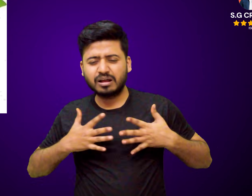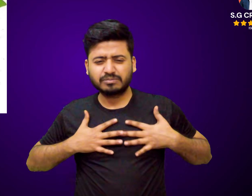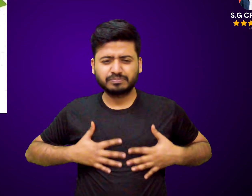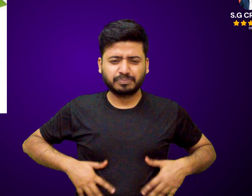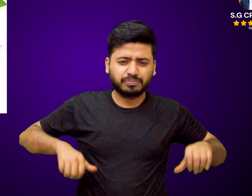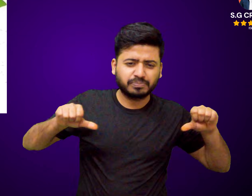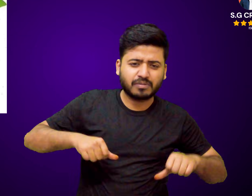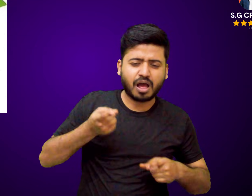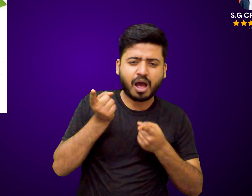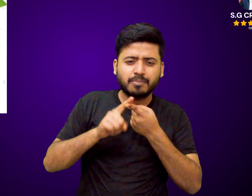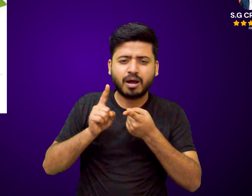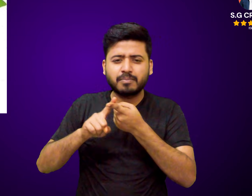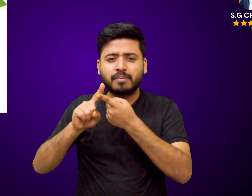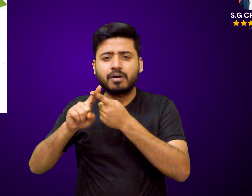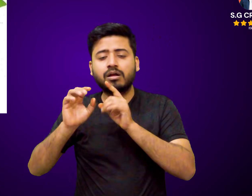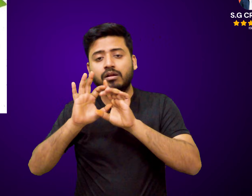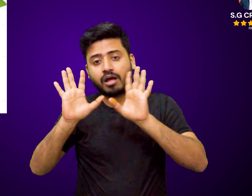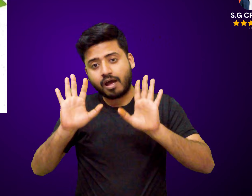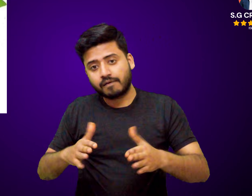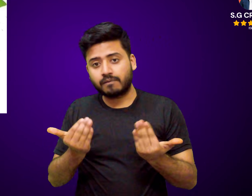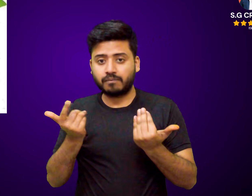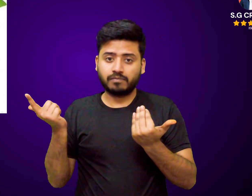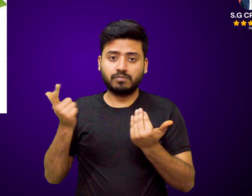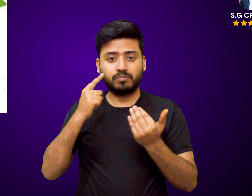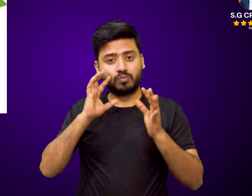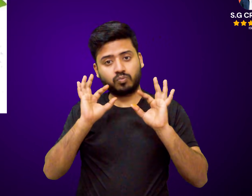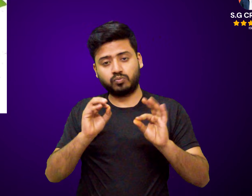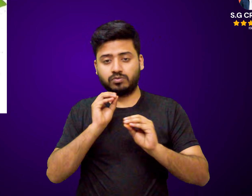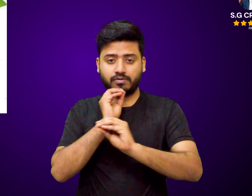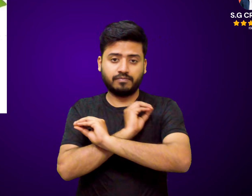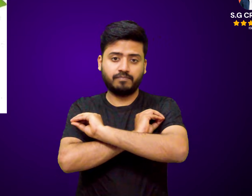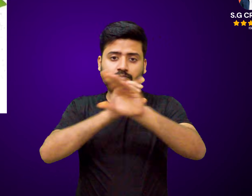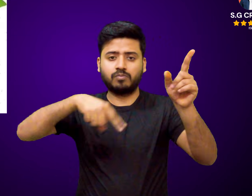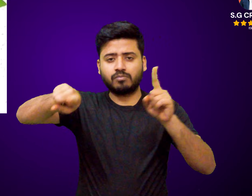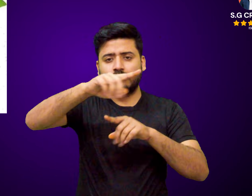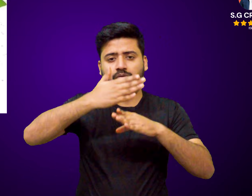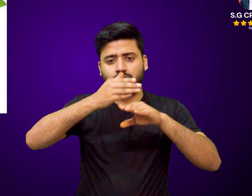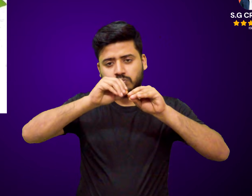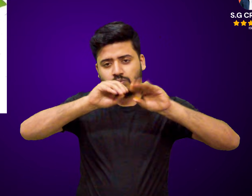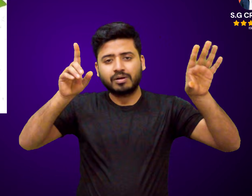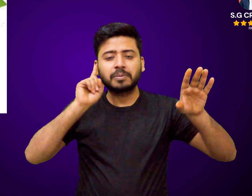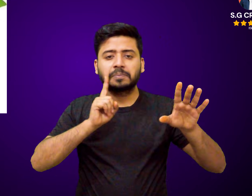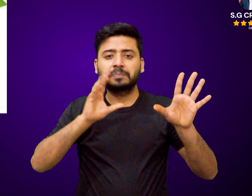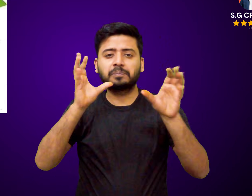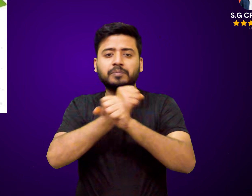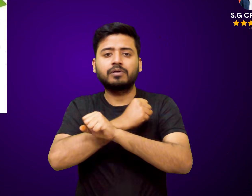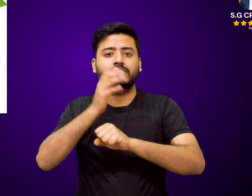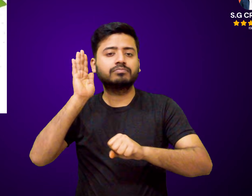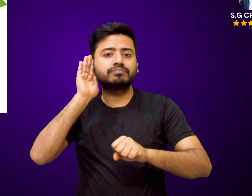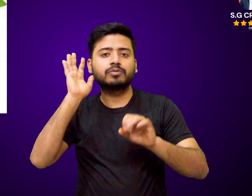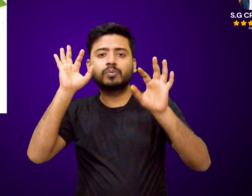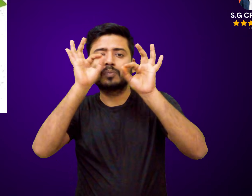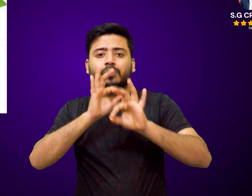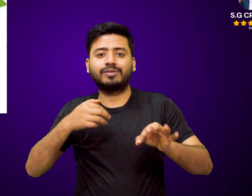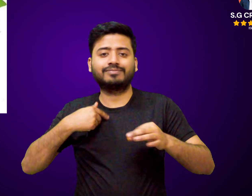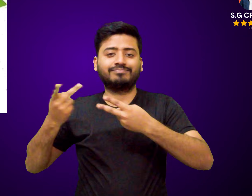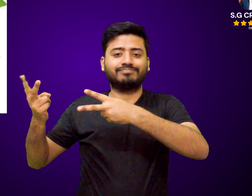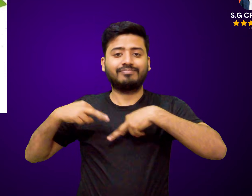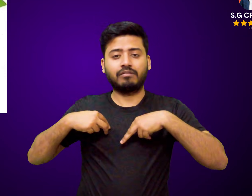failures, clarifying that their products meet all quality standards when handled correctly. Anecdotal incidents. Isolated incidents